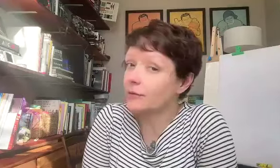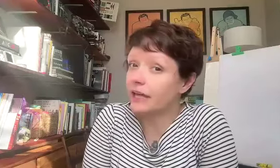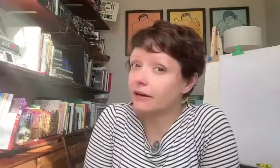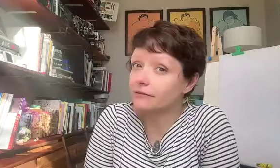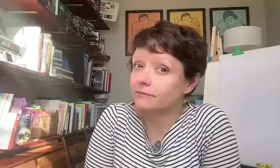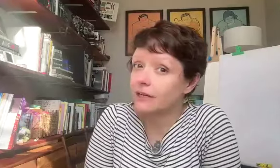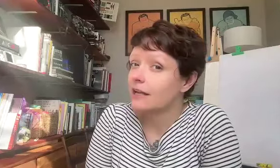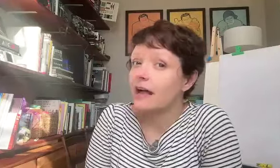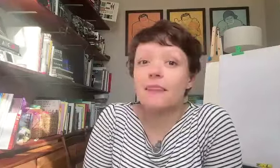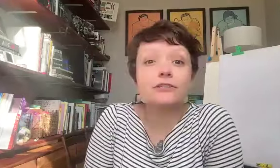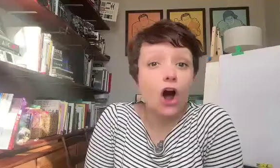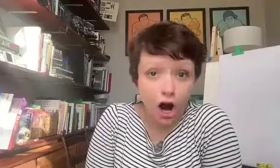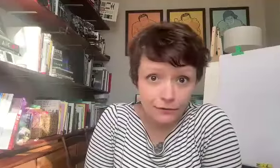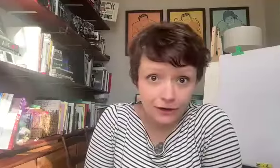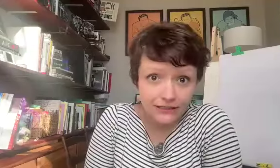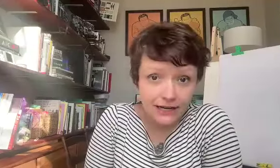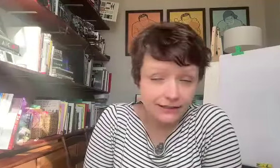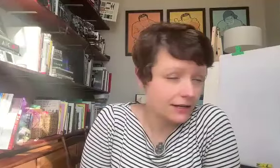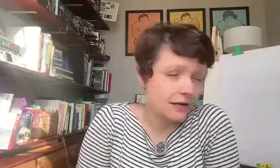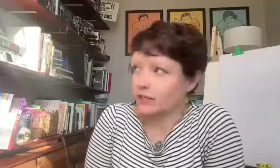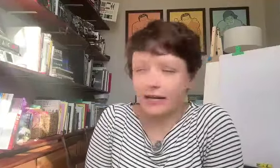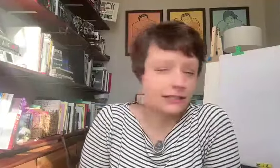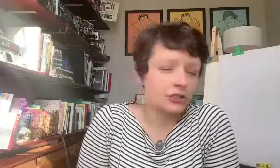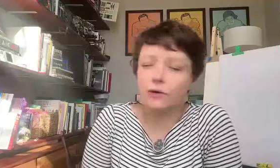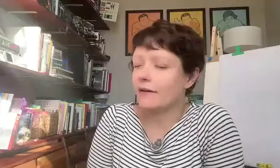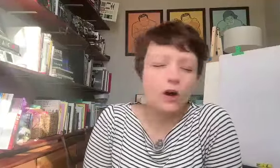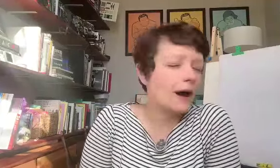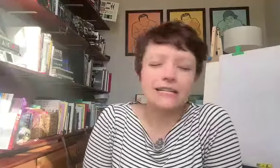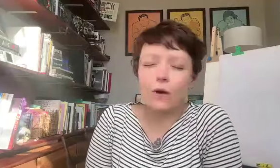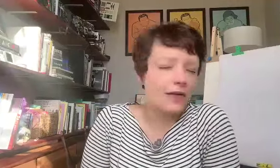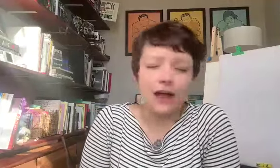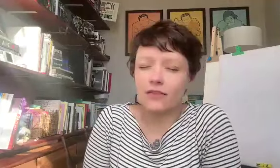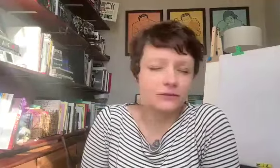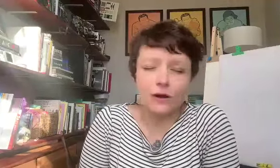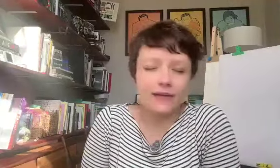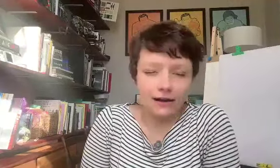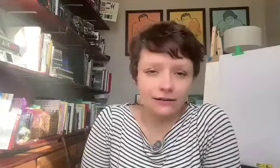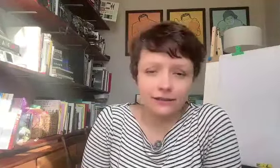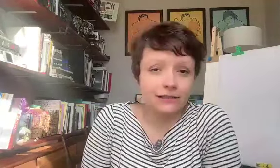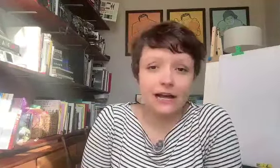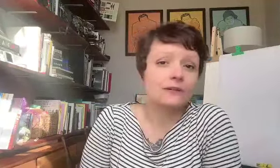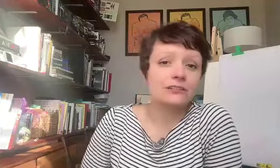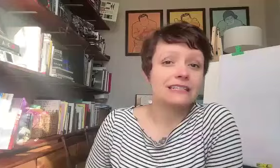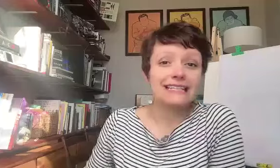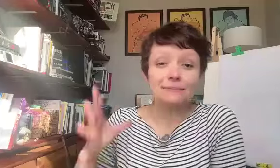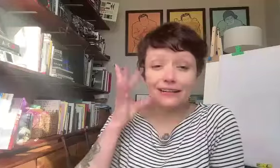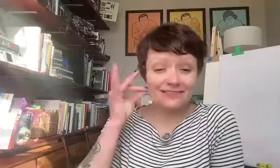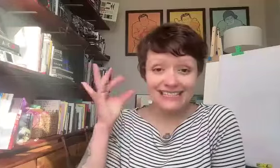what they are, and there's arbitrary signs, signs that you have no idea why they are this way they are. I always use the example of this